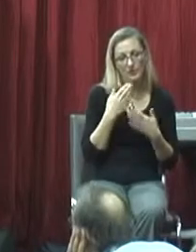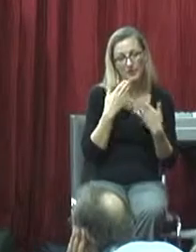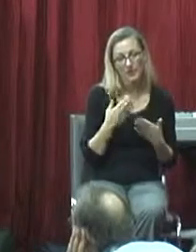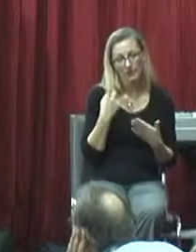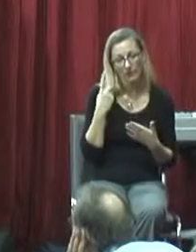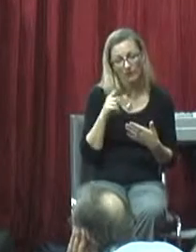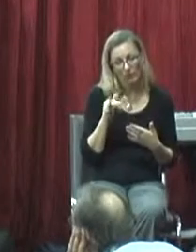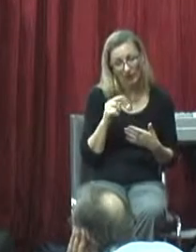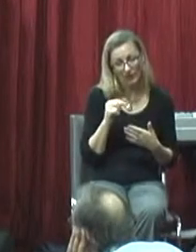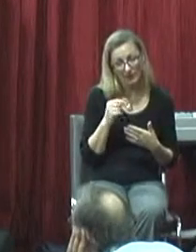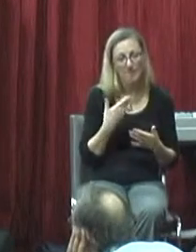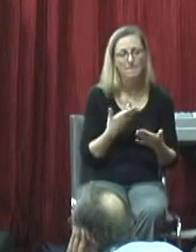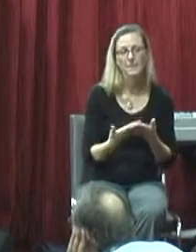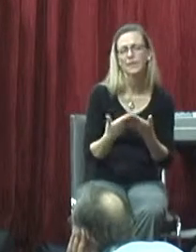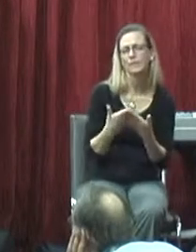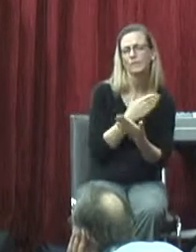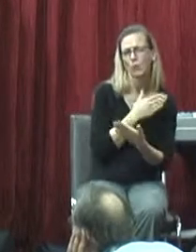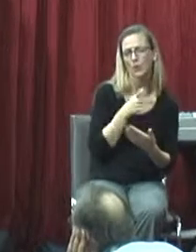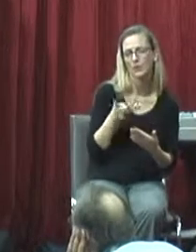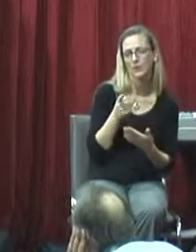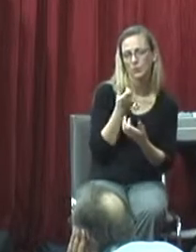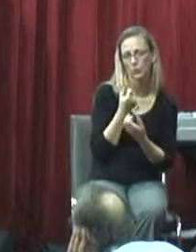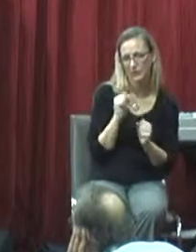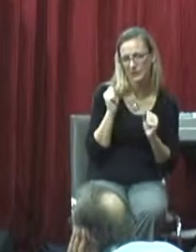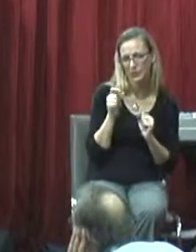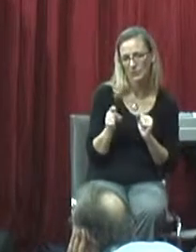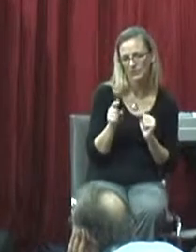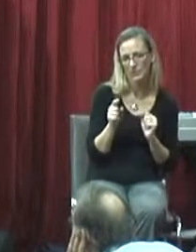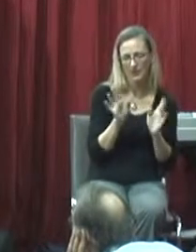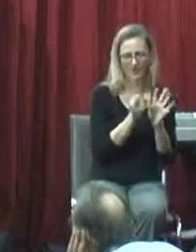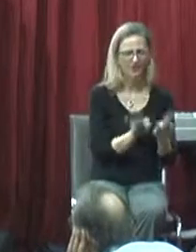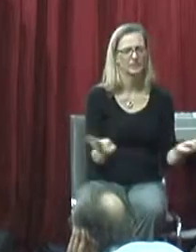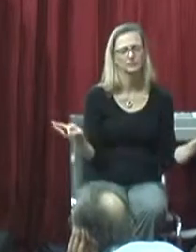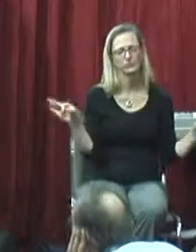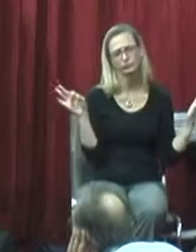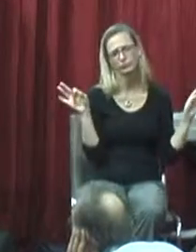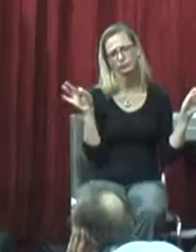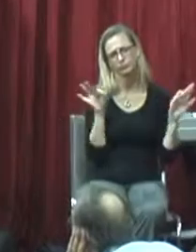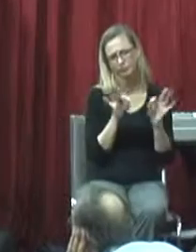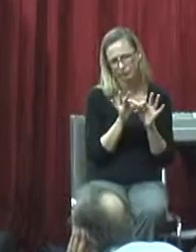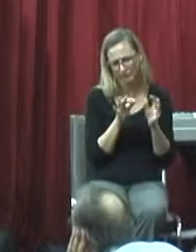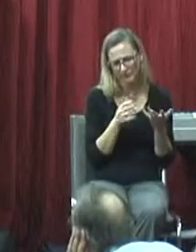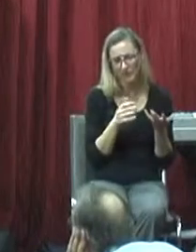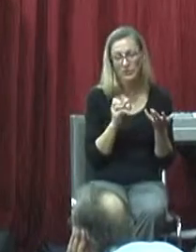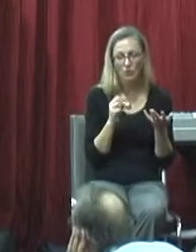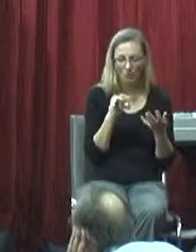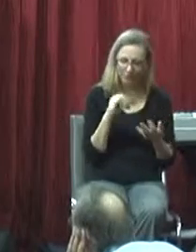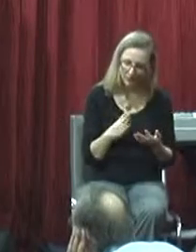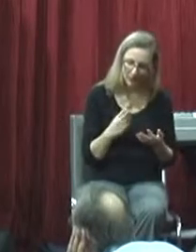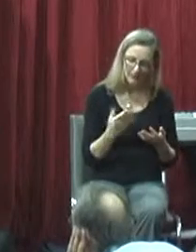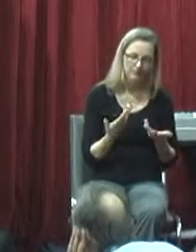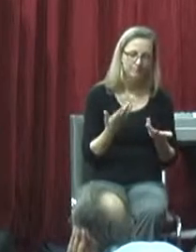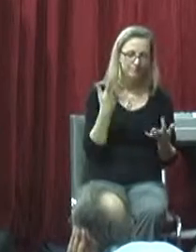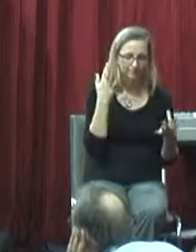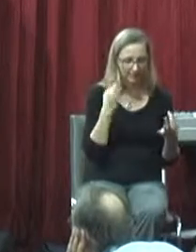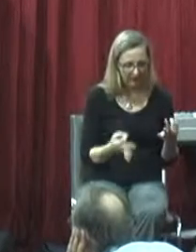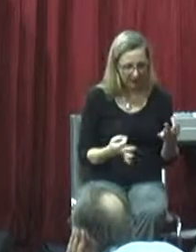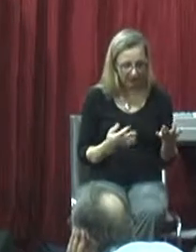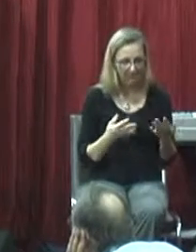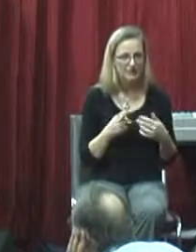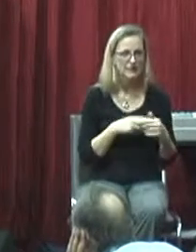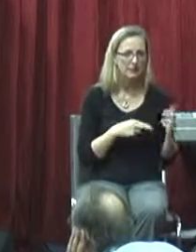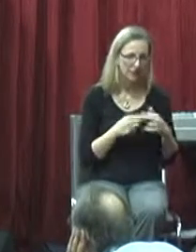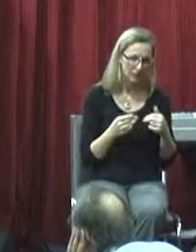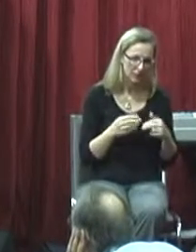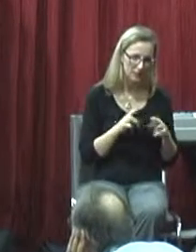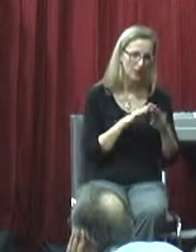for it before he rescued him, which is a key thing. So Jacob purposed in his heart to build the commanded